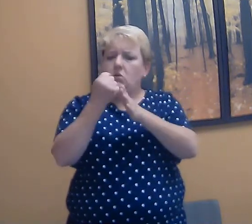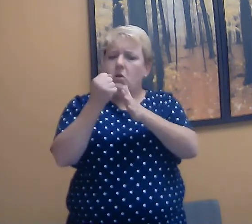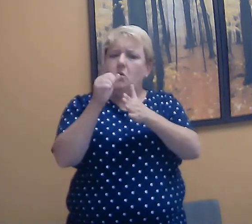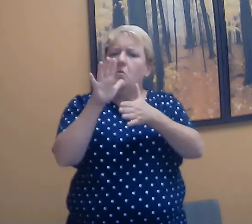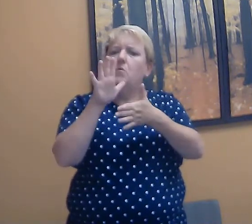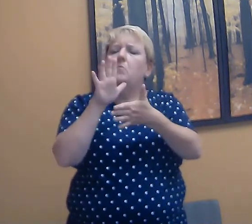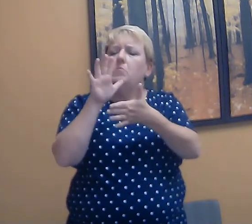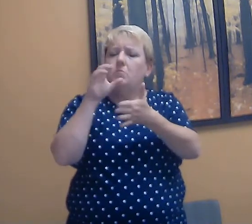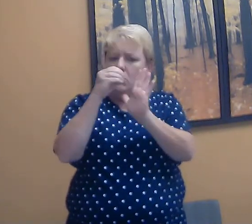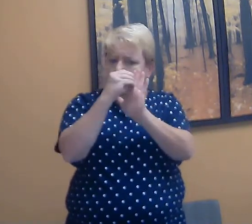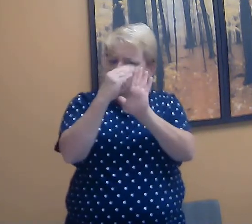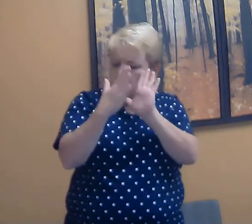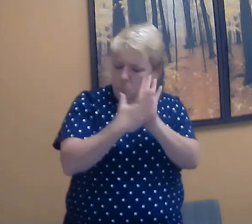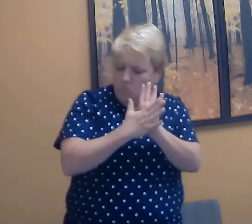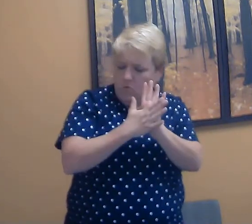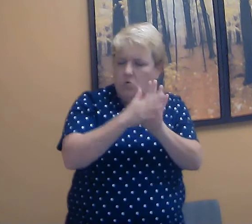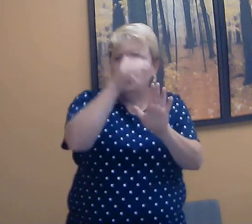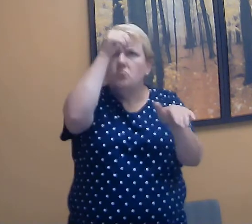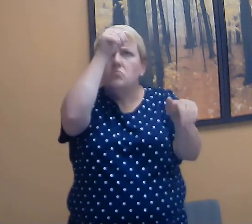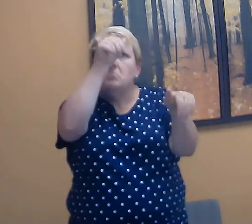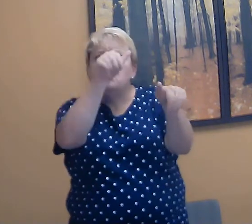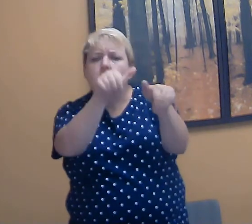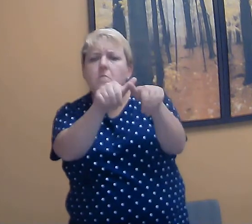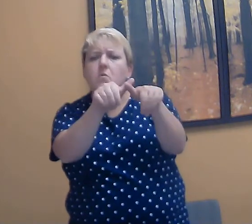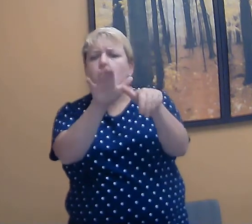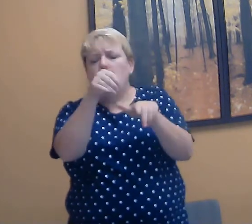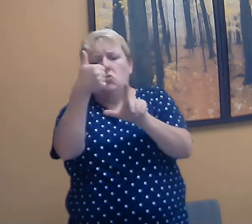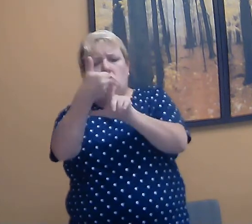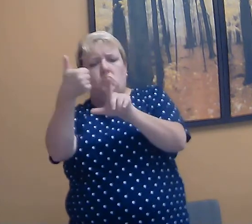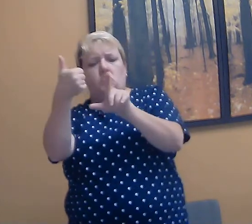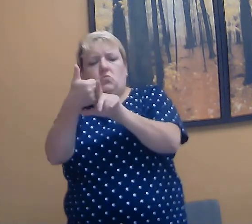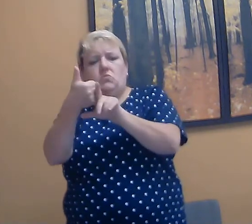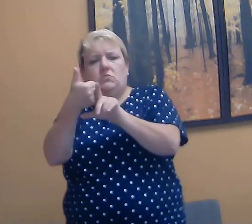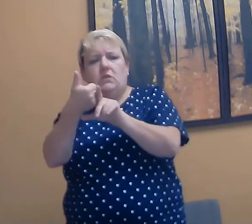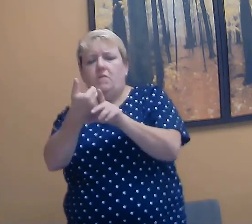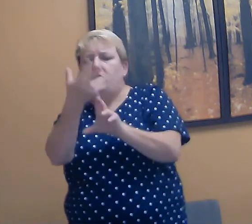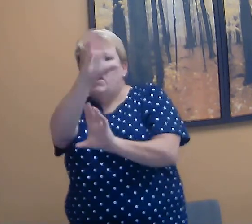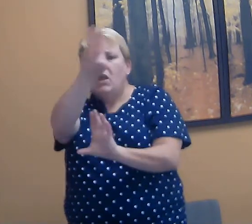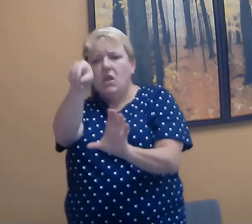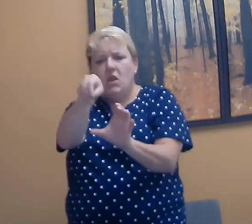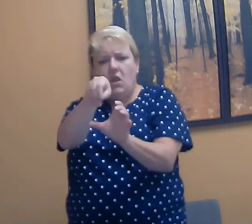2020 as the year you took action to be counted. Thank you.